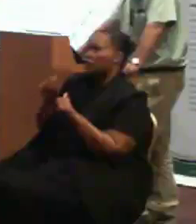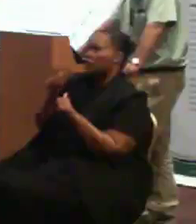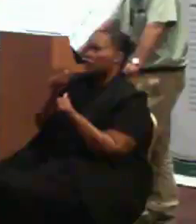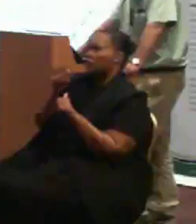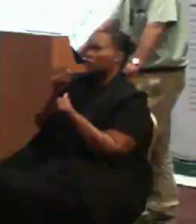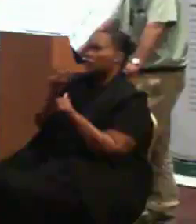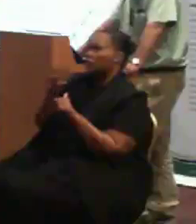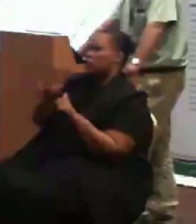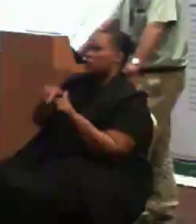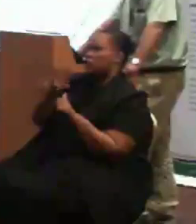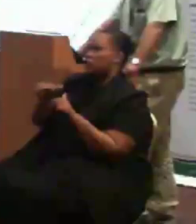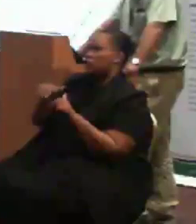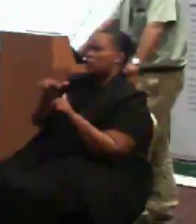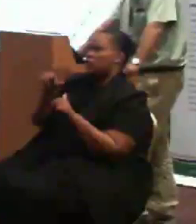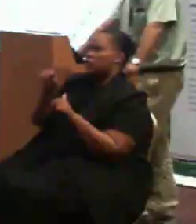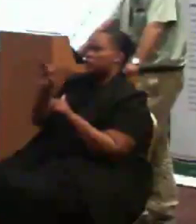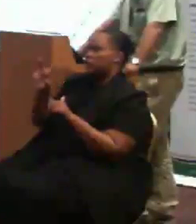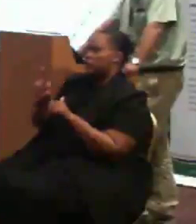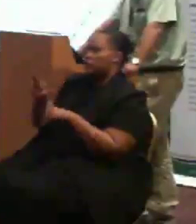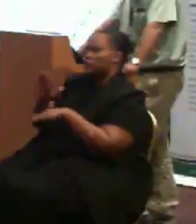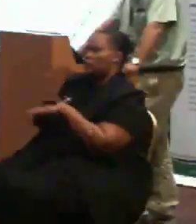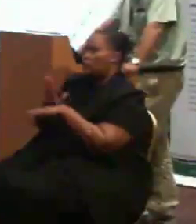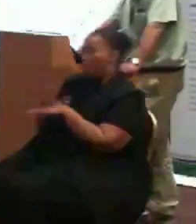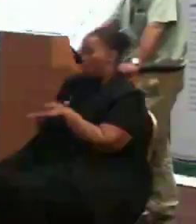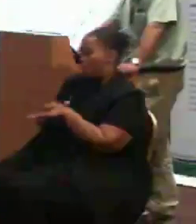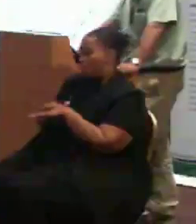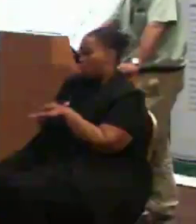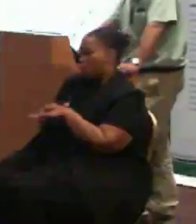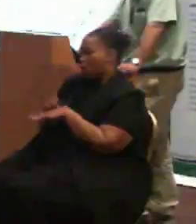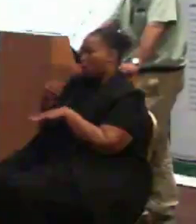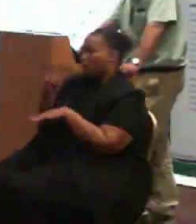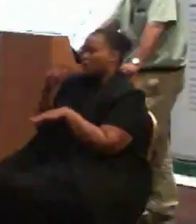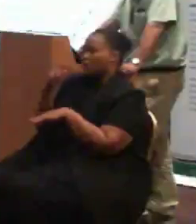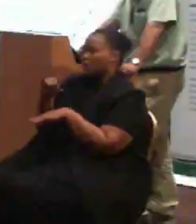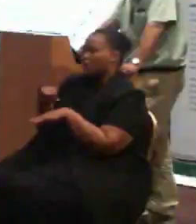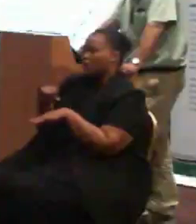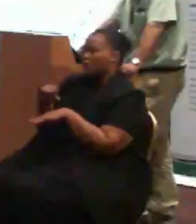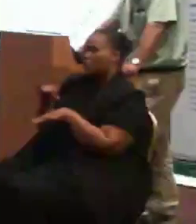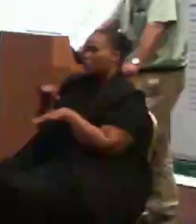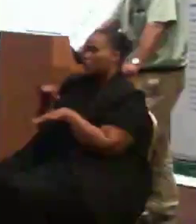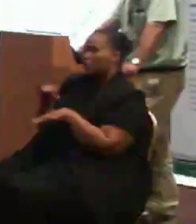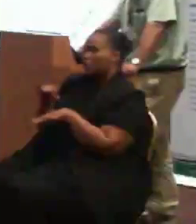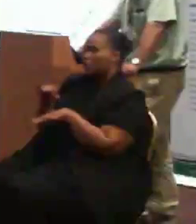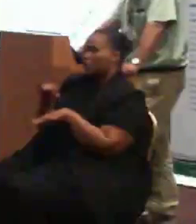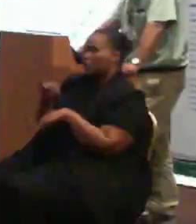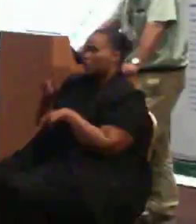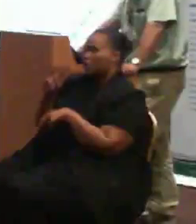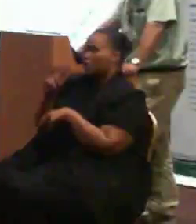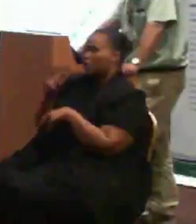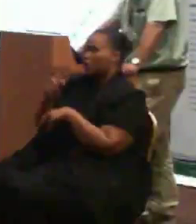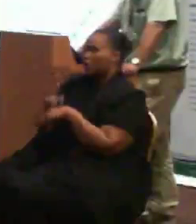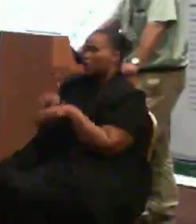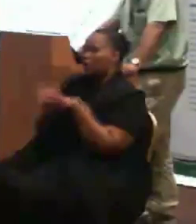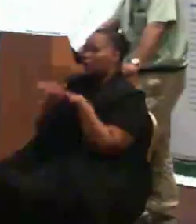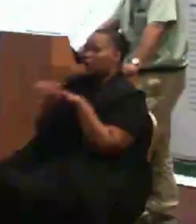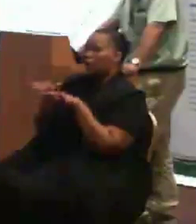capacity and still have a lack of experience and skills for proper